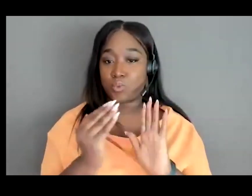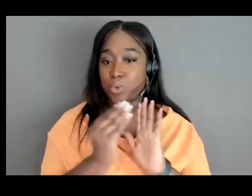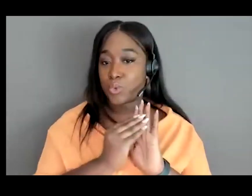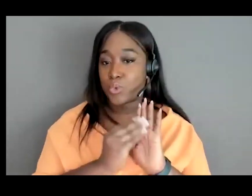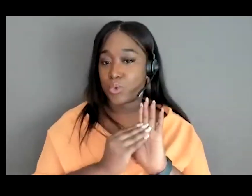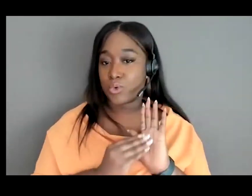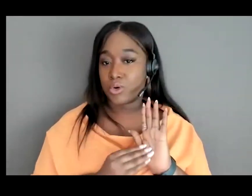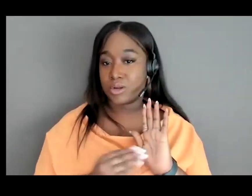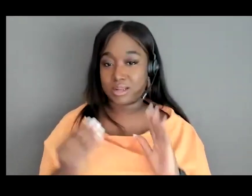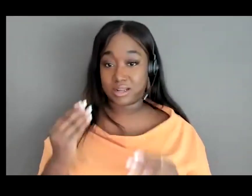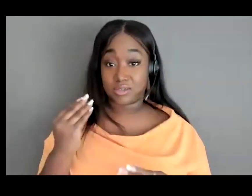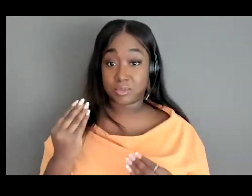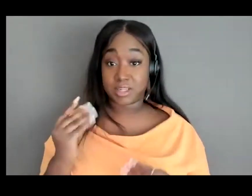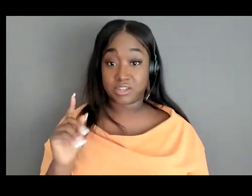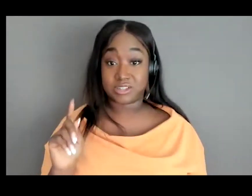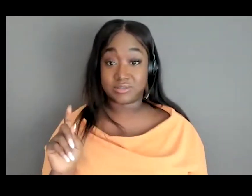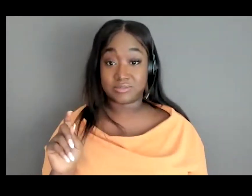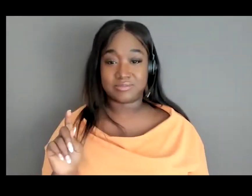record information?